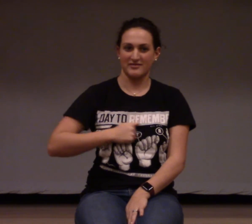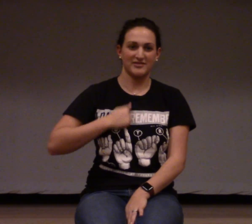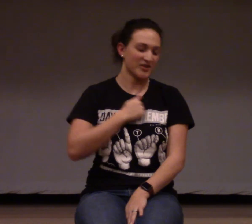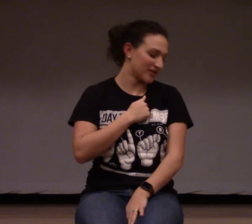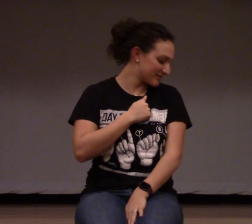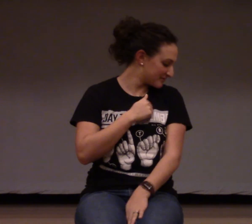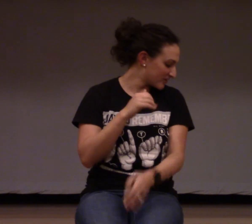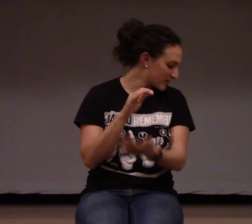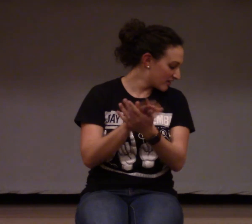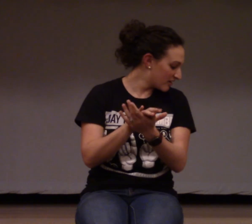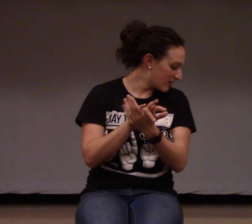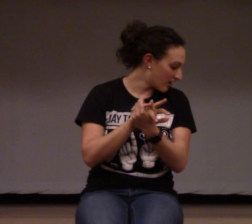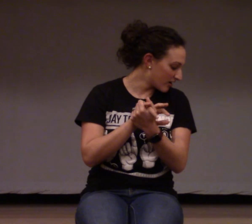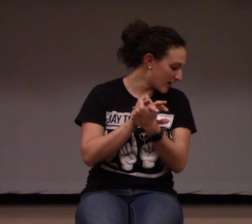Good. All right.